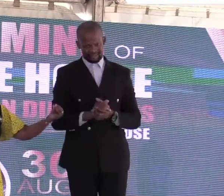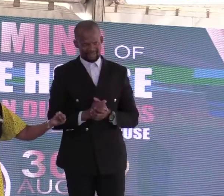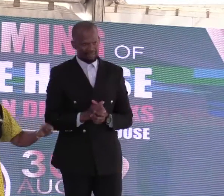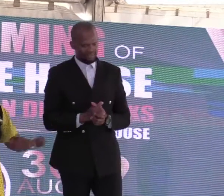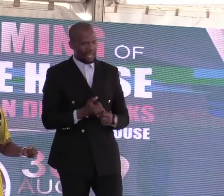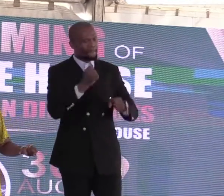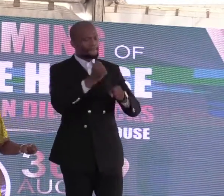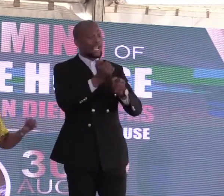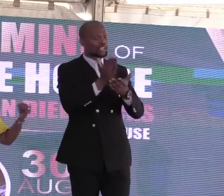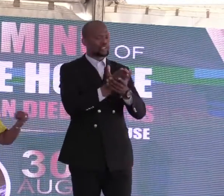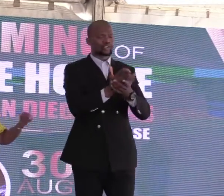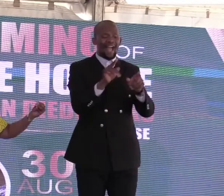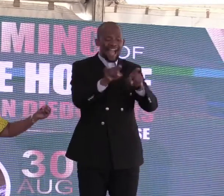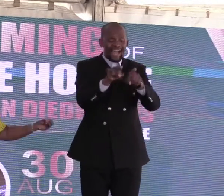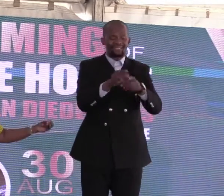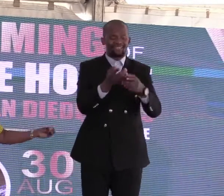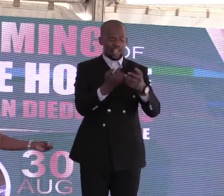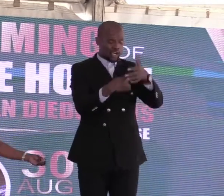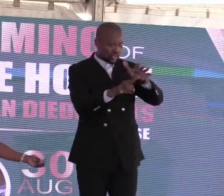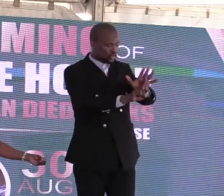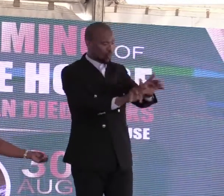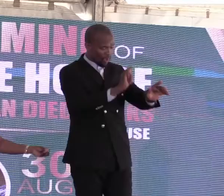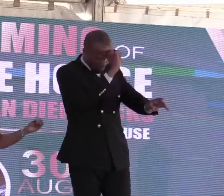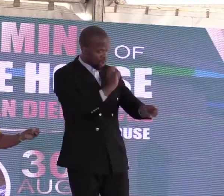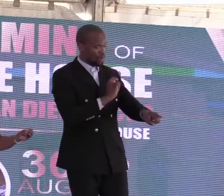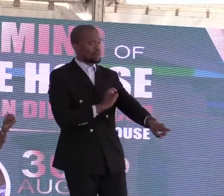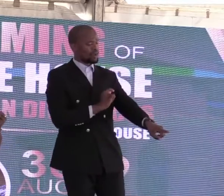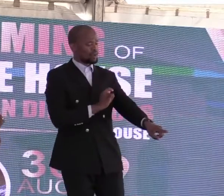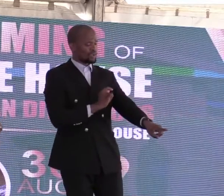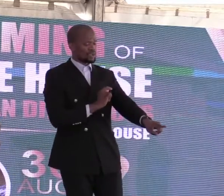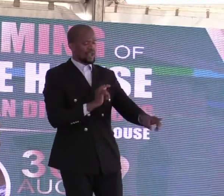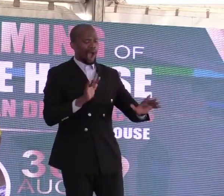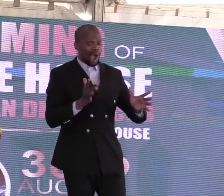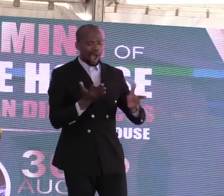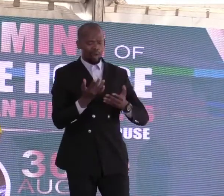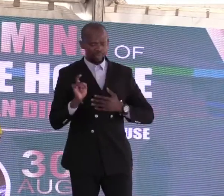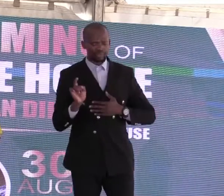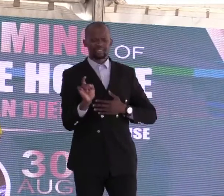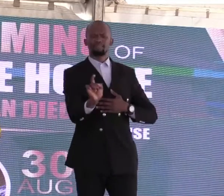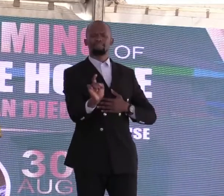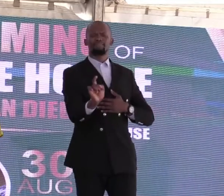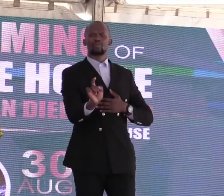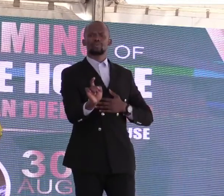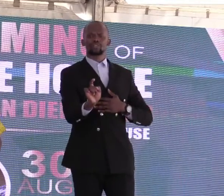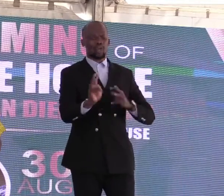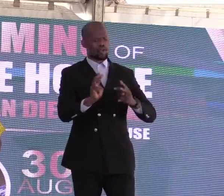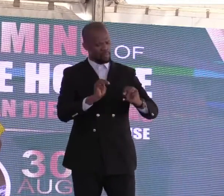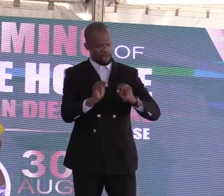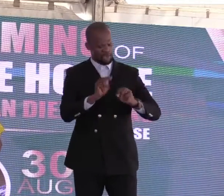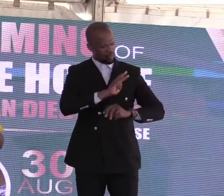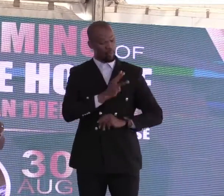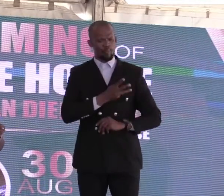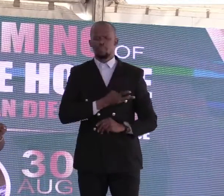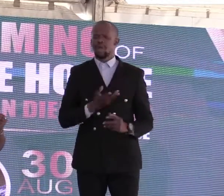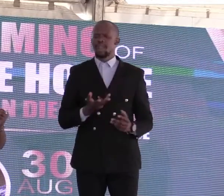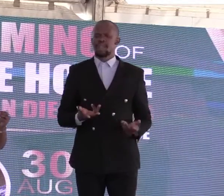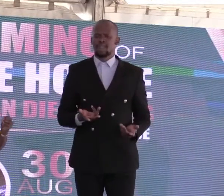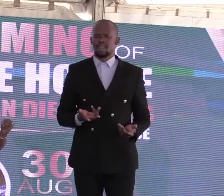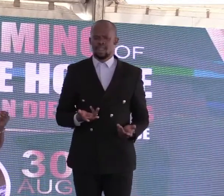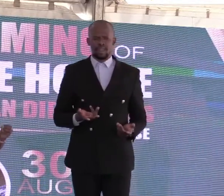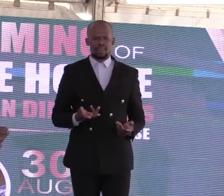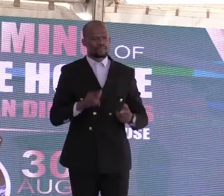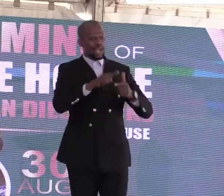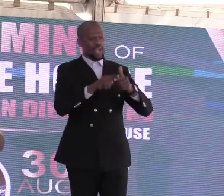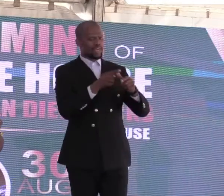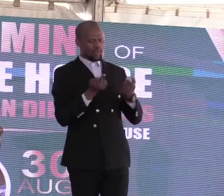up as a family. Show that young boy how he's supposed to treat a woman. Then we